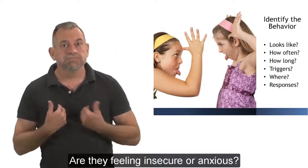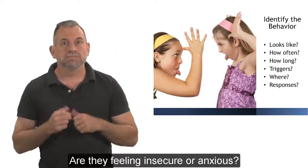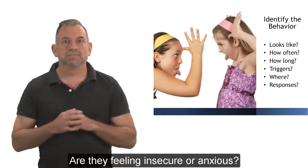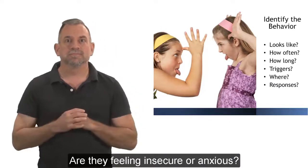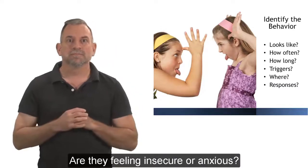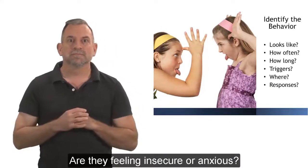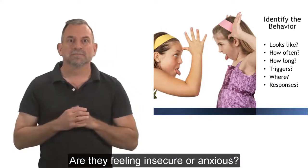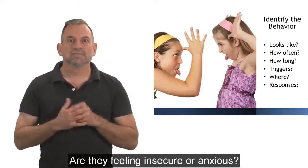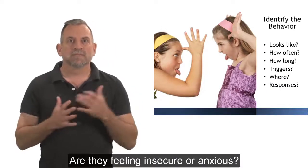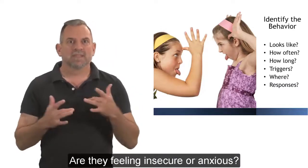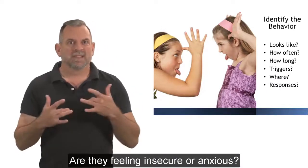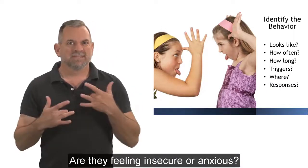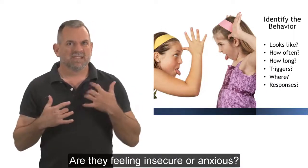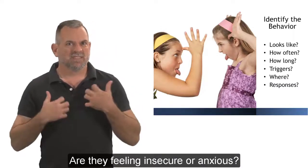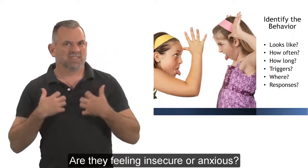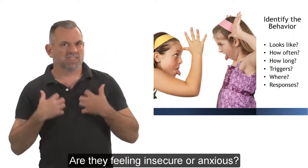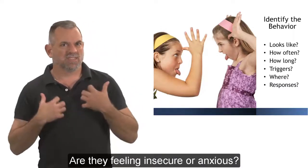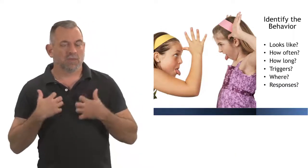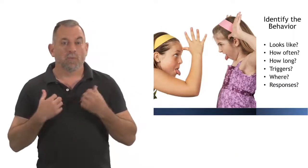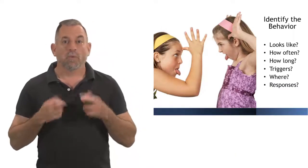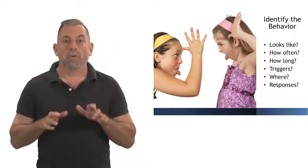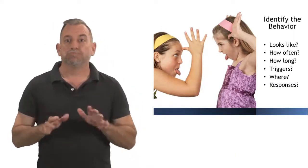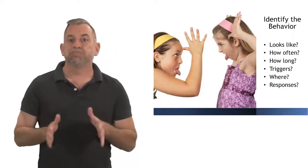feeling insecure or anxious?